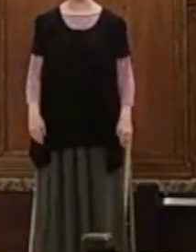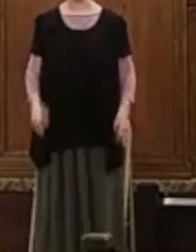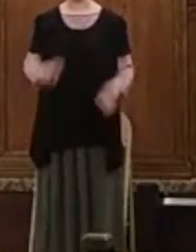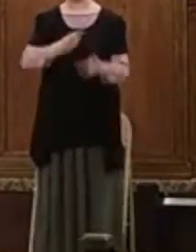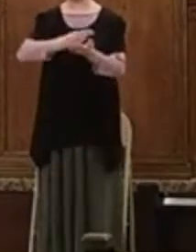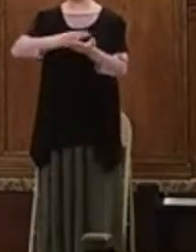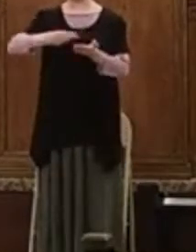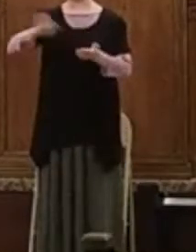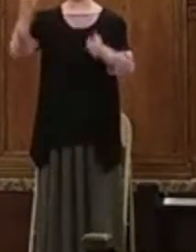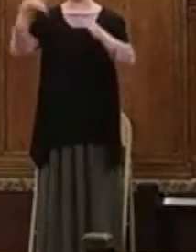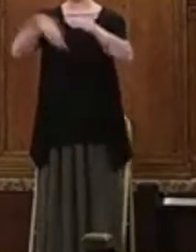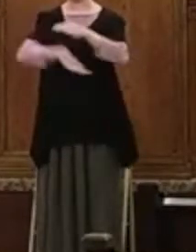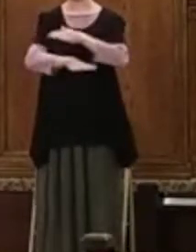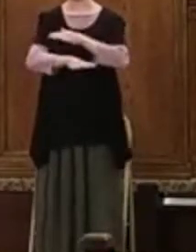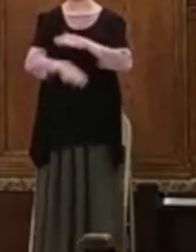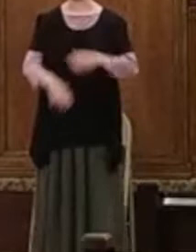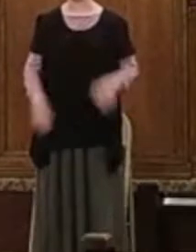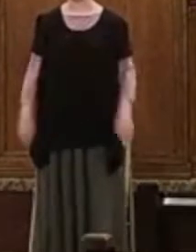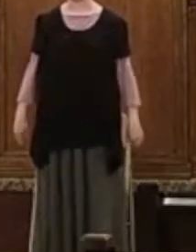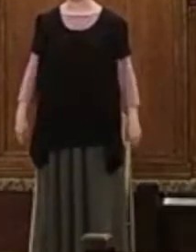Divine access.